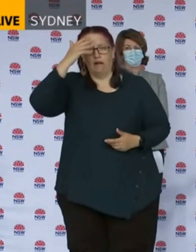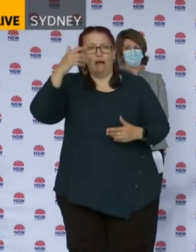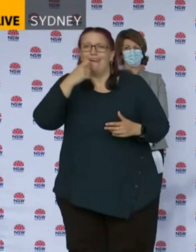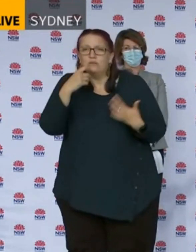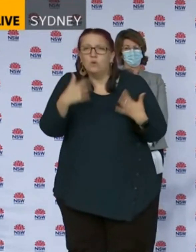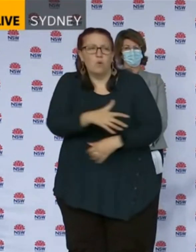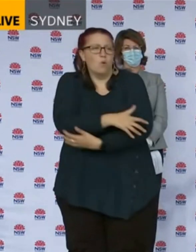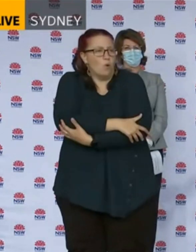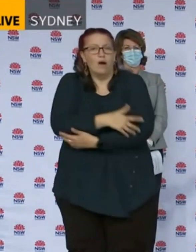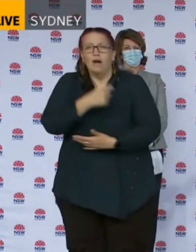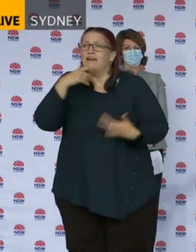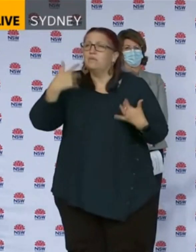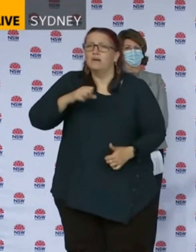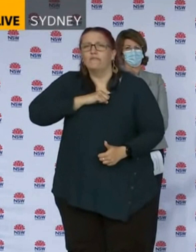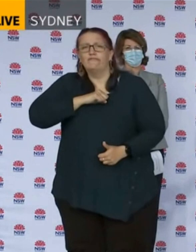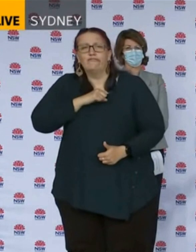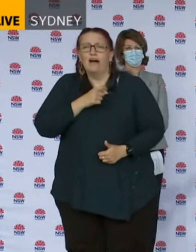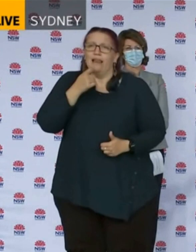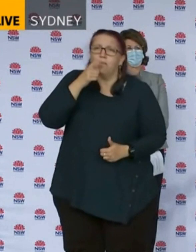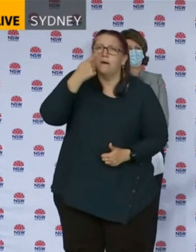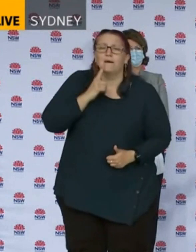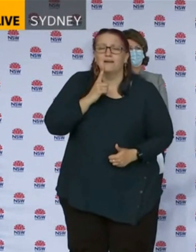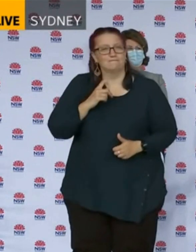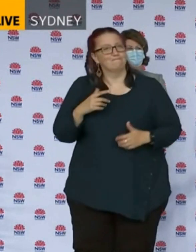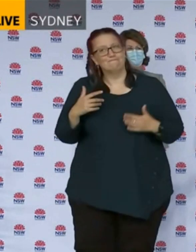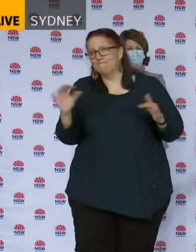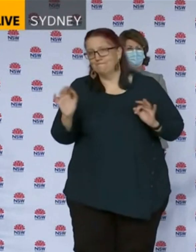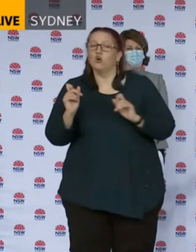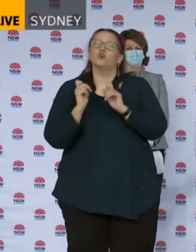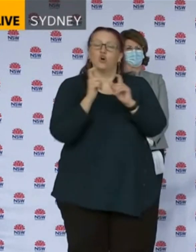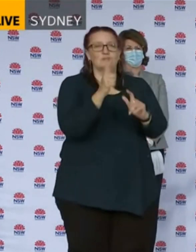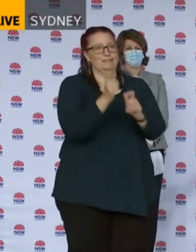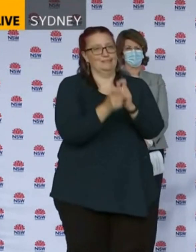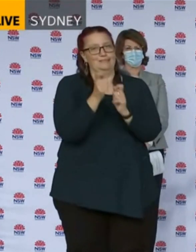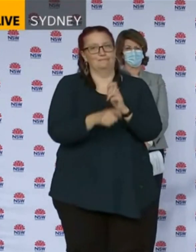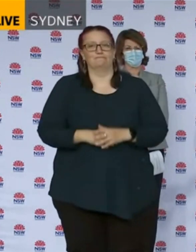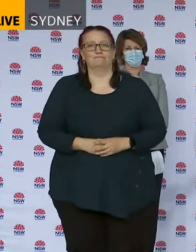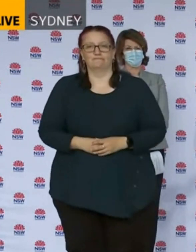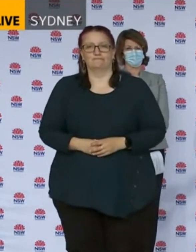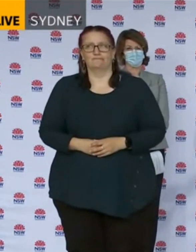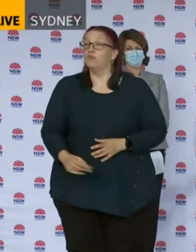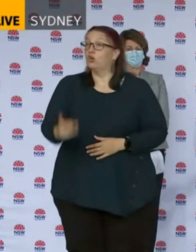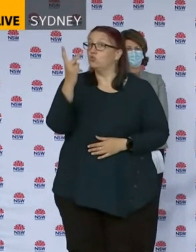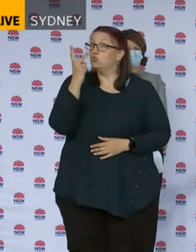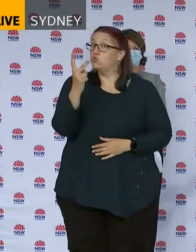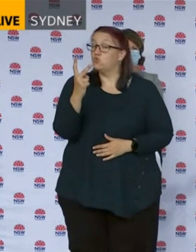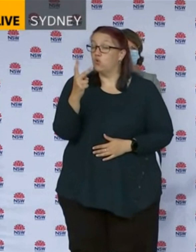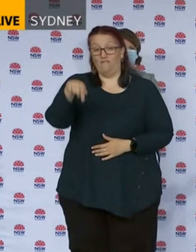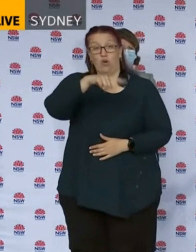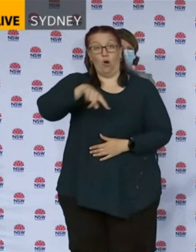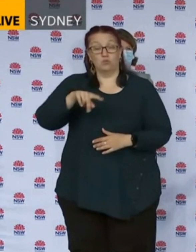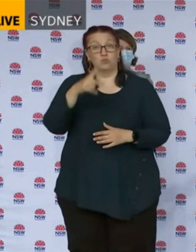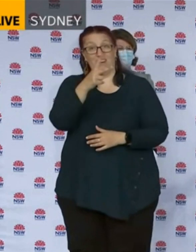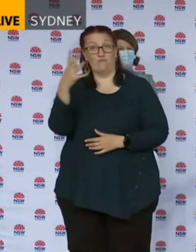of the new cases. There were no new cases linked to the Great Ocean Food Seafood Wholesaler. There were 2 new cases that were linked to West Hoxton